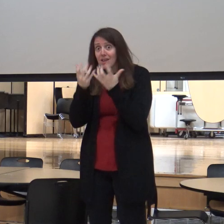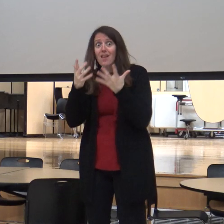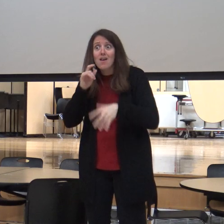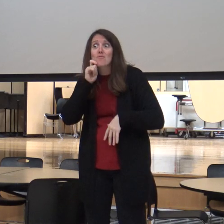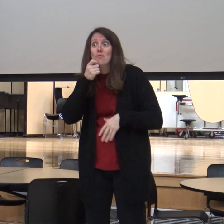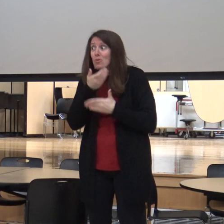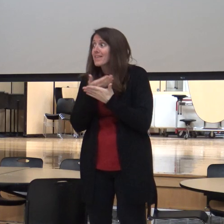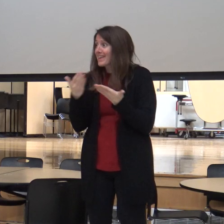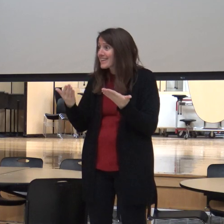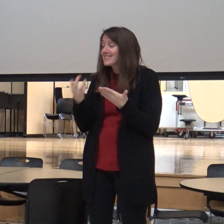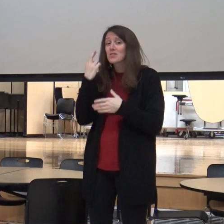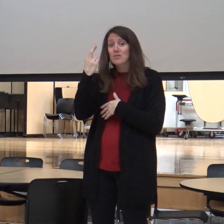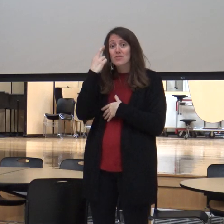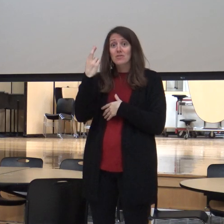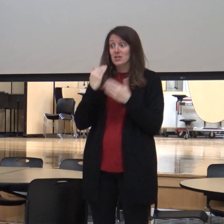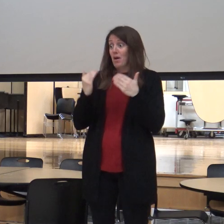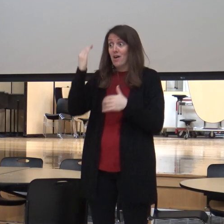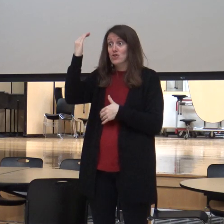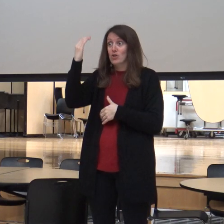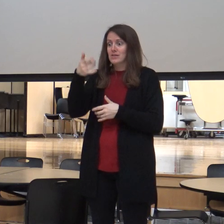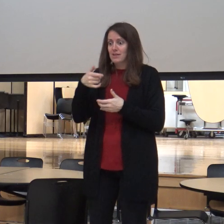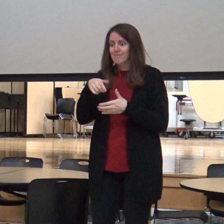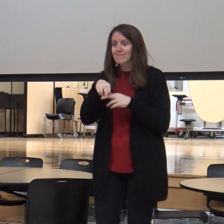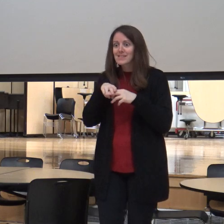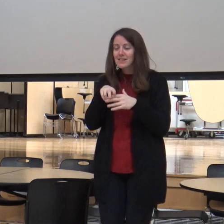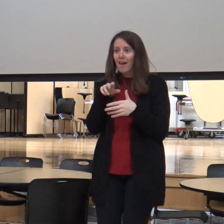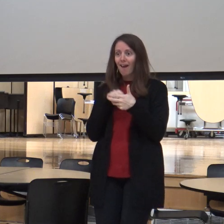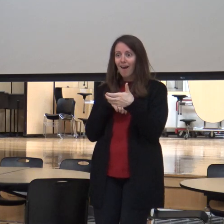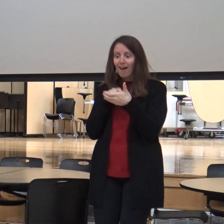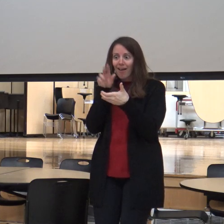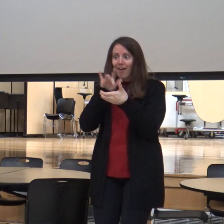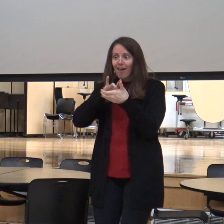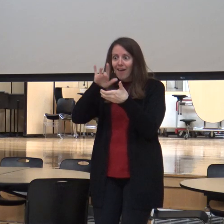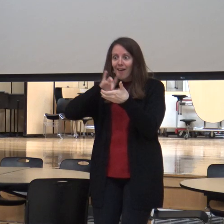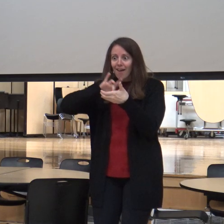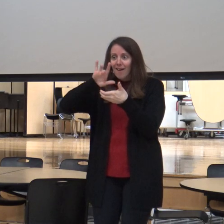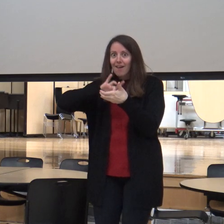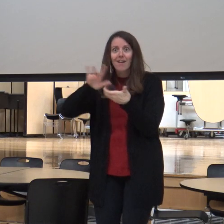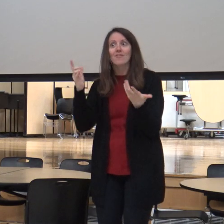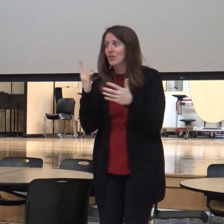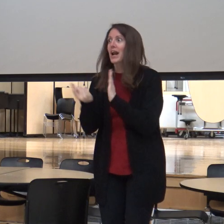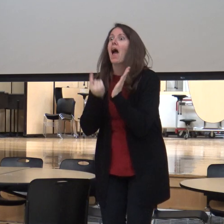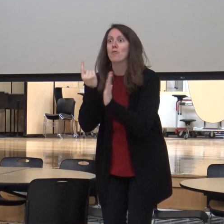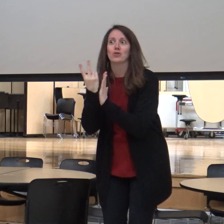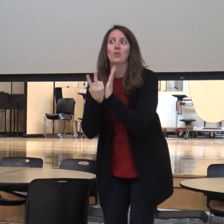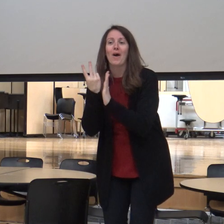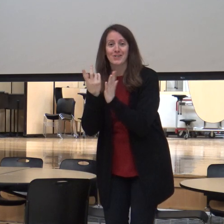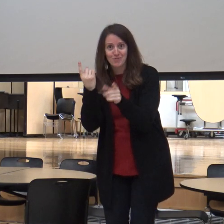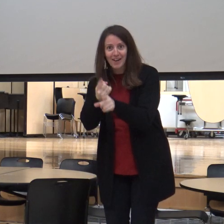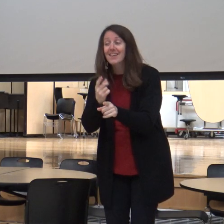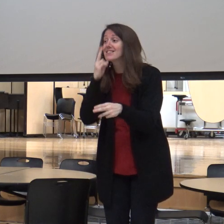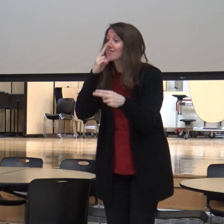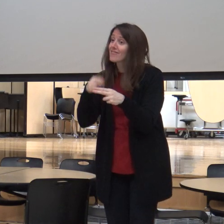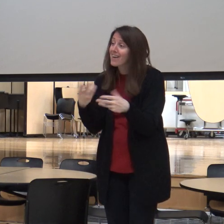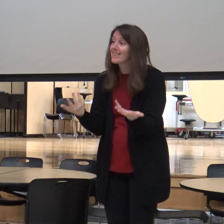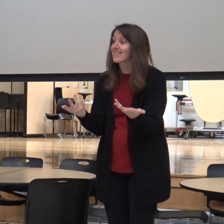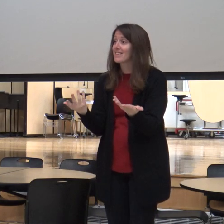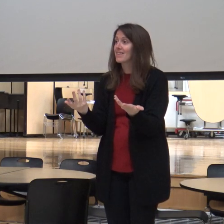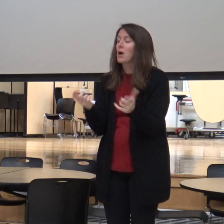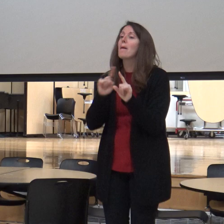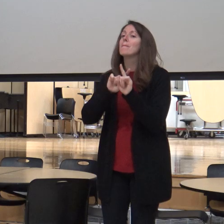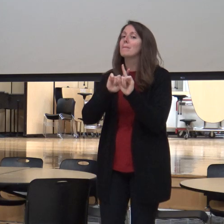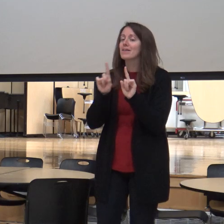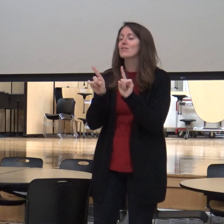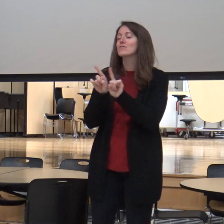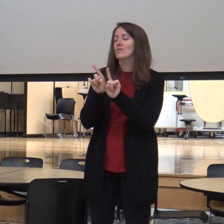reasons why they do it. There's reasons why us adults sit in bed sometimes for an hour looking at TikTok and stuff. It'd be fun, right? And there's times to say we need to put that